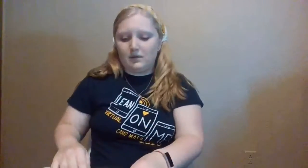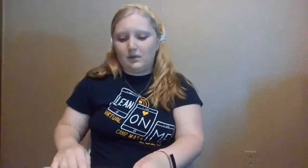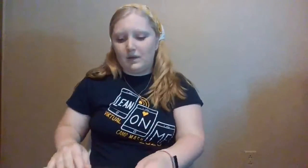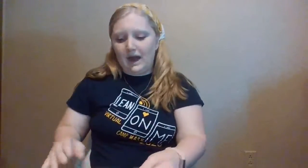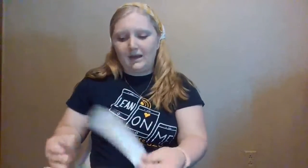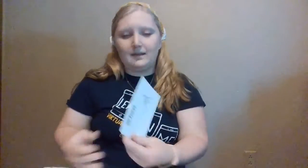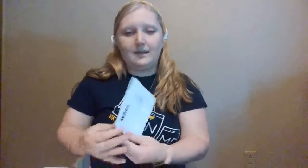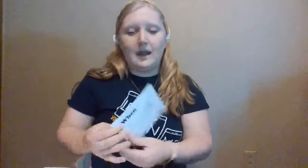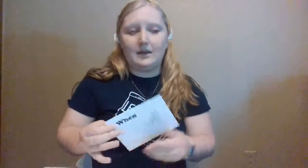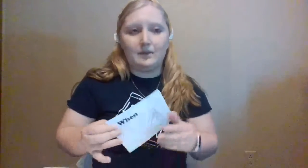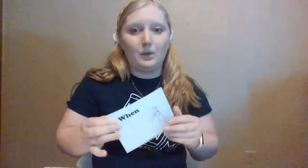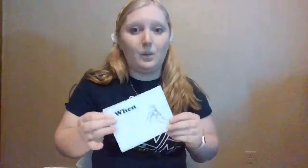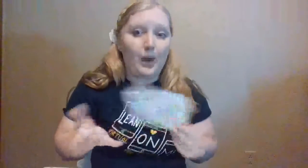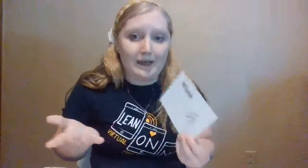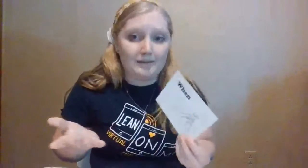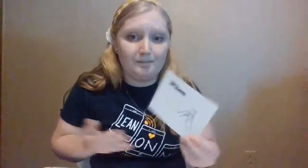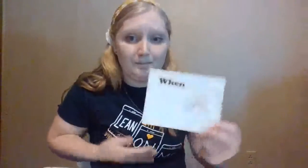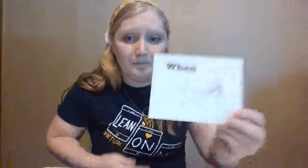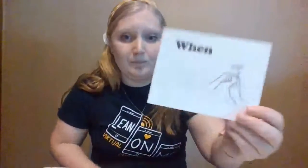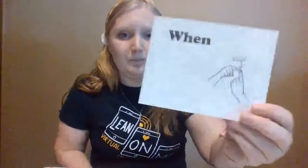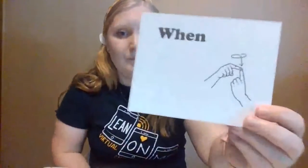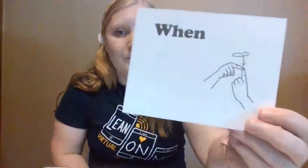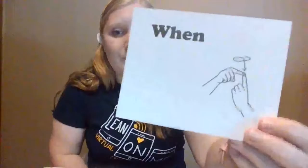So that is the sign for when.